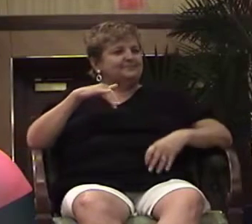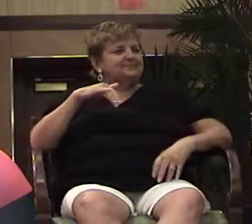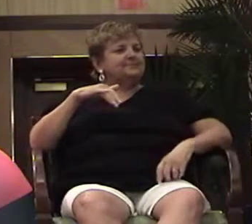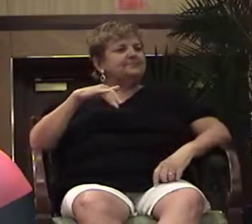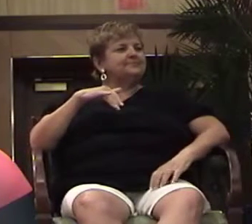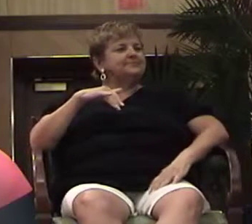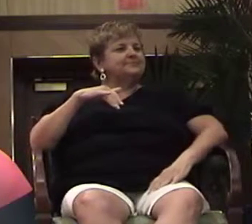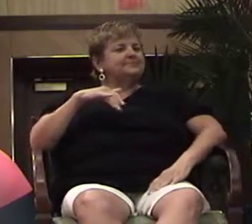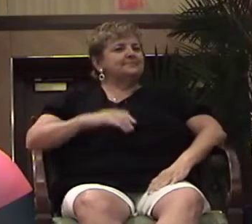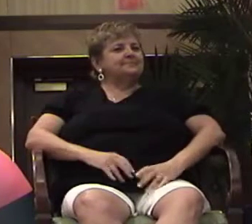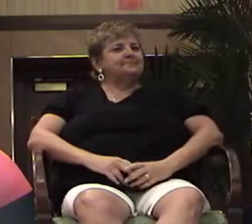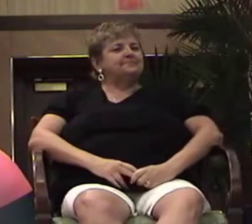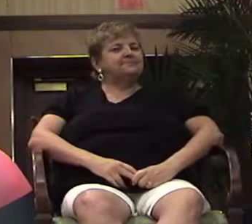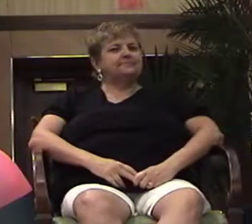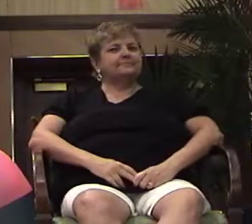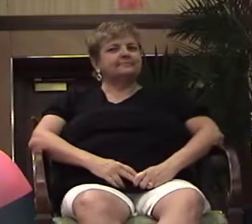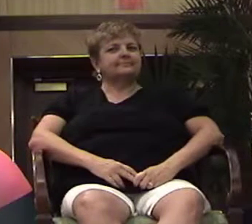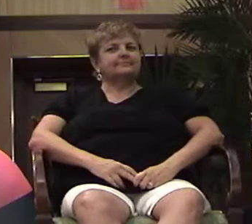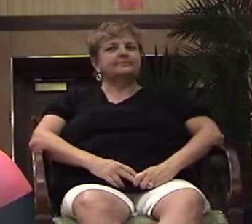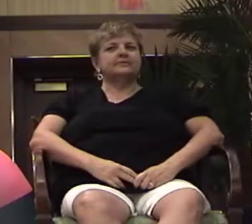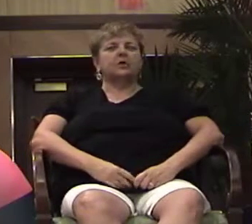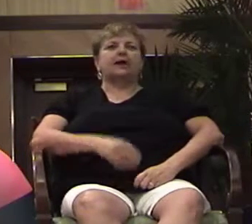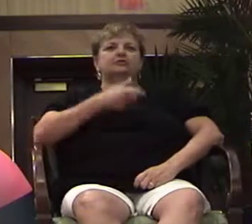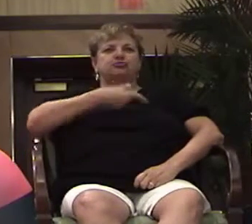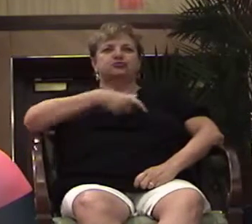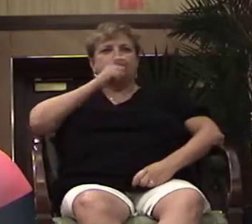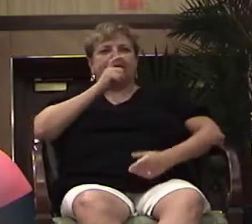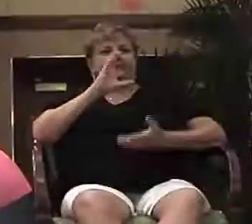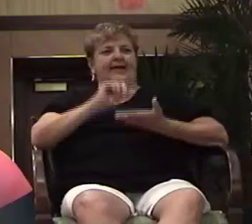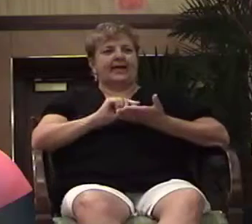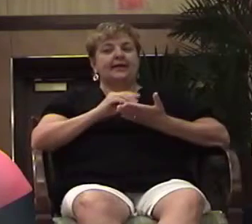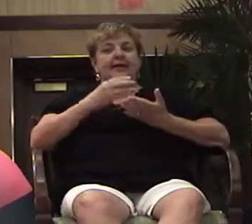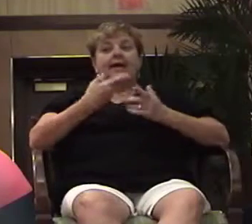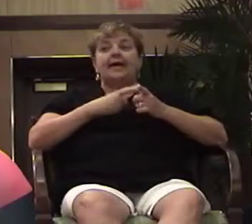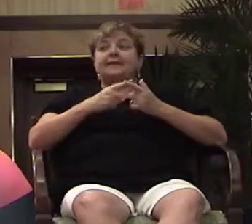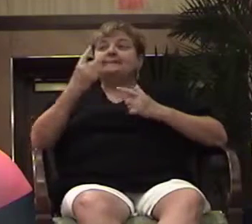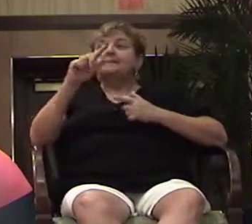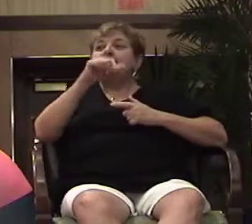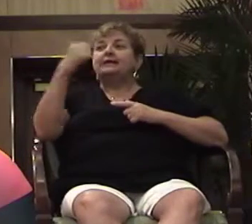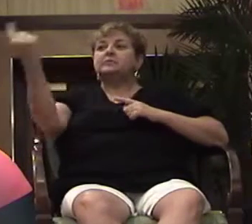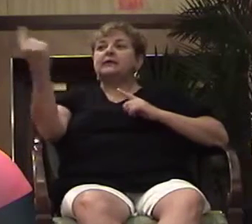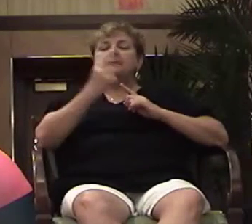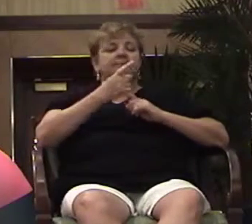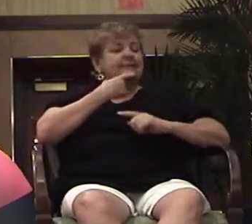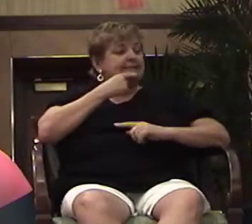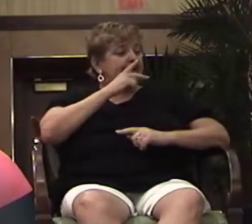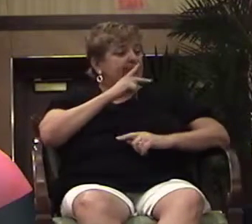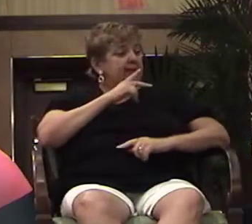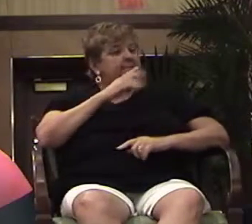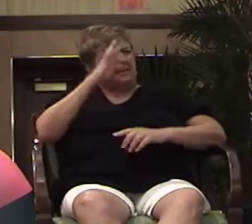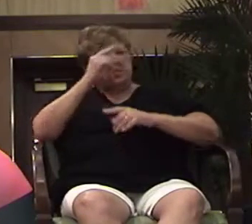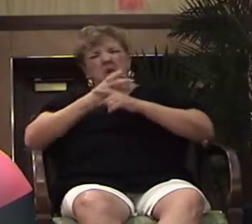And I drink that one down, and another member of the family, you know, brothers and sisters,